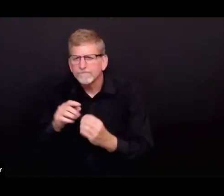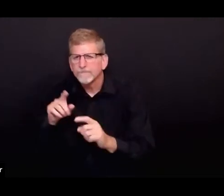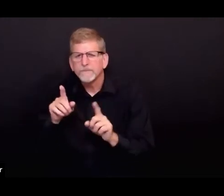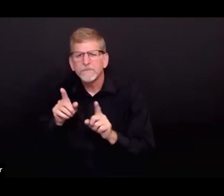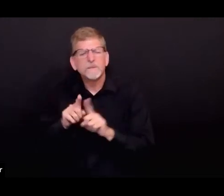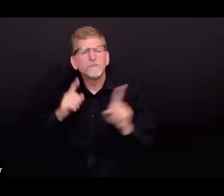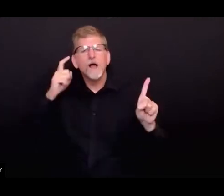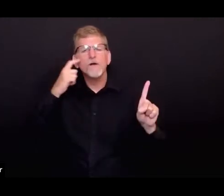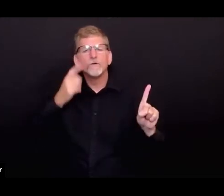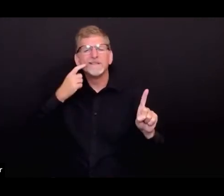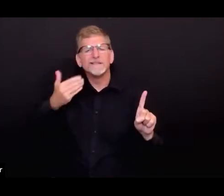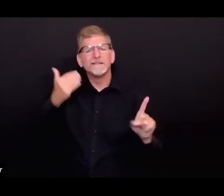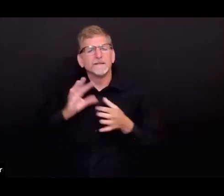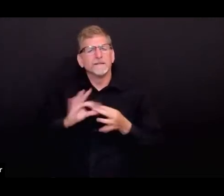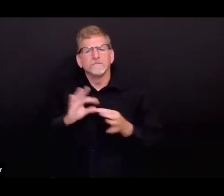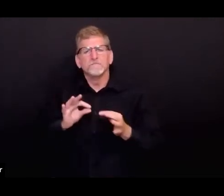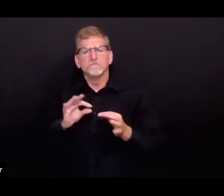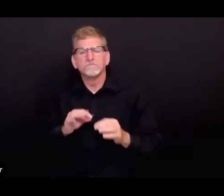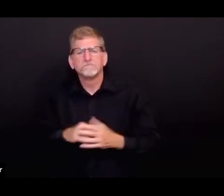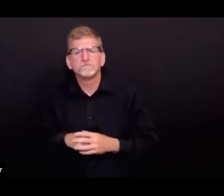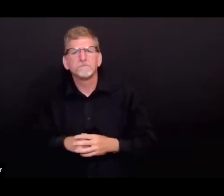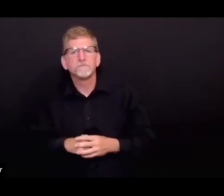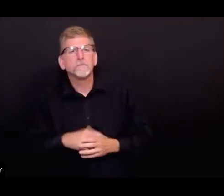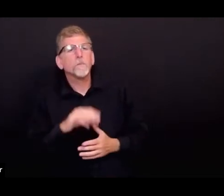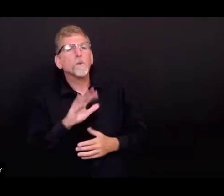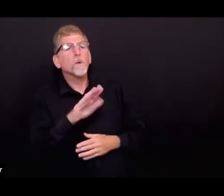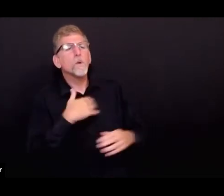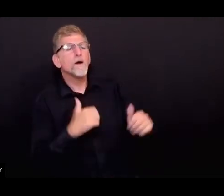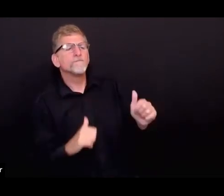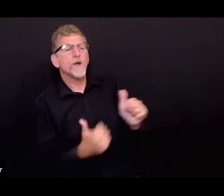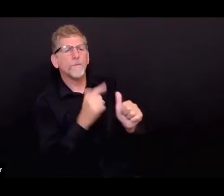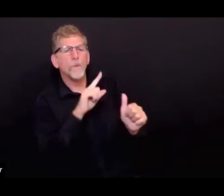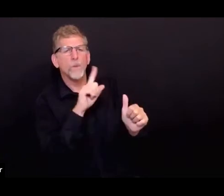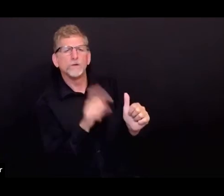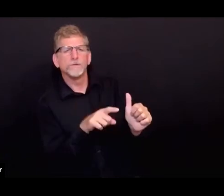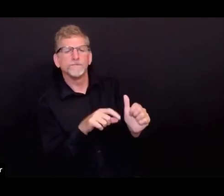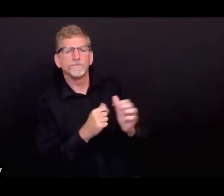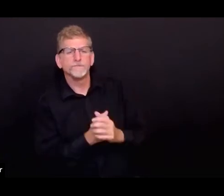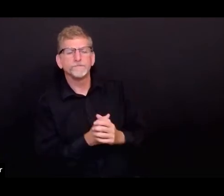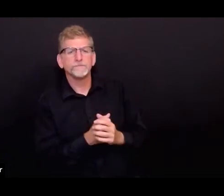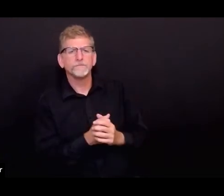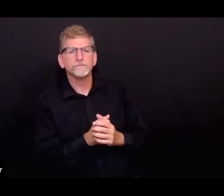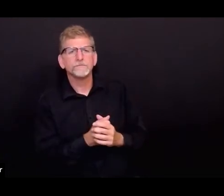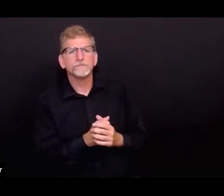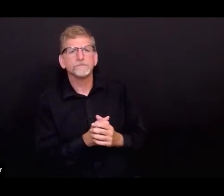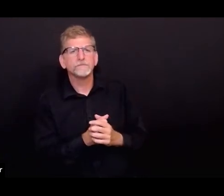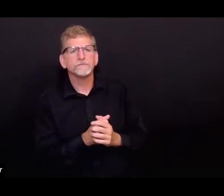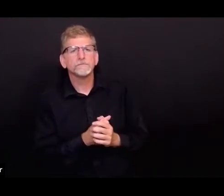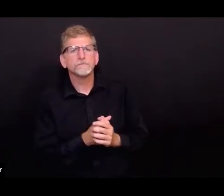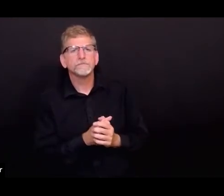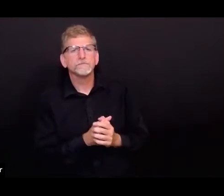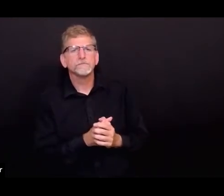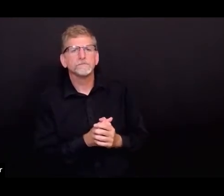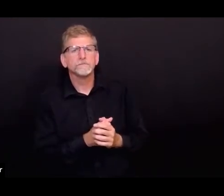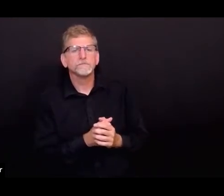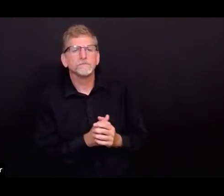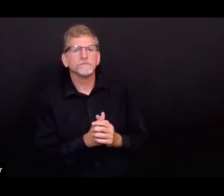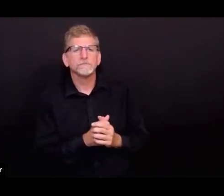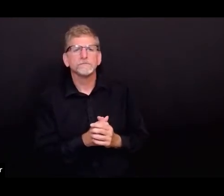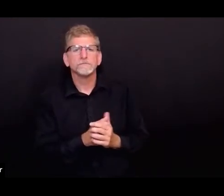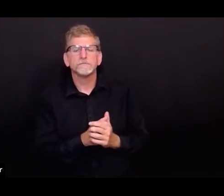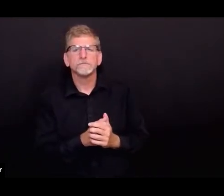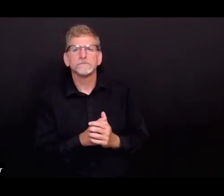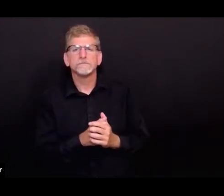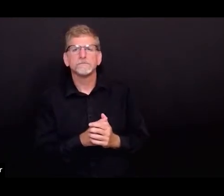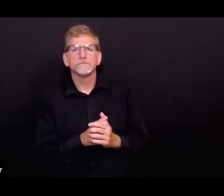Just to follow up, we do have a lot of Somali doctors and nurses. Why they don't come to the front line to help them be able to speak their language and culture so they